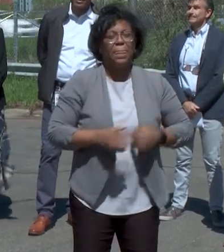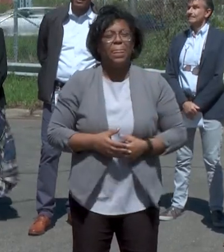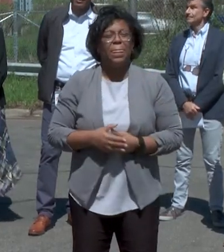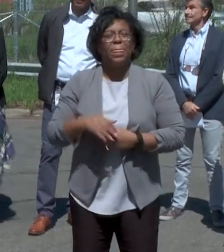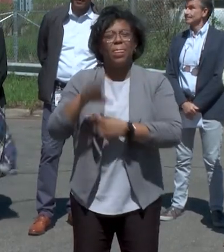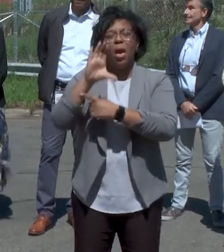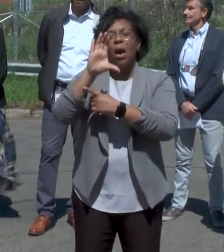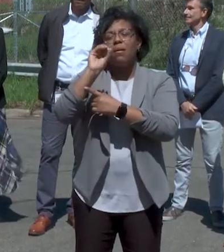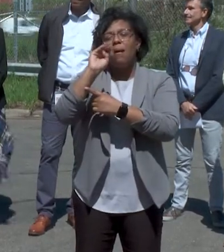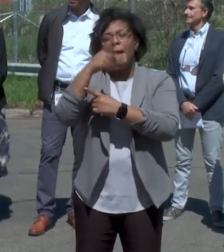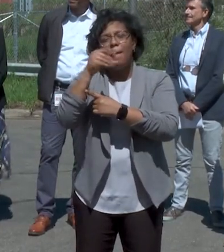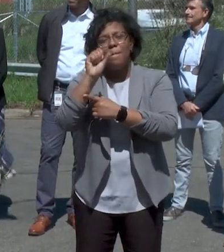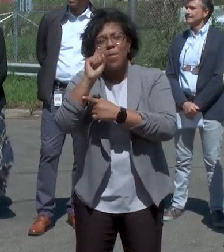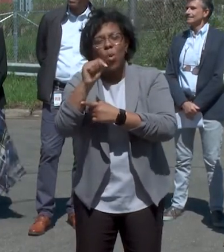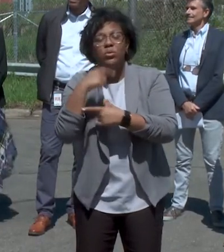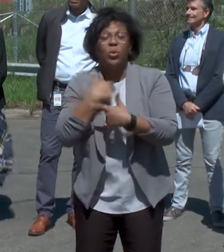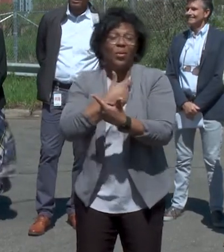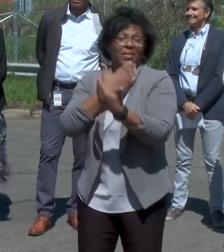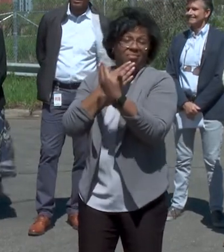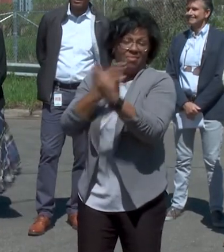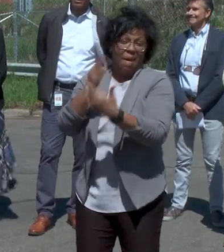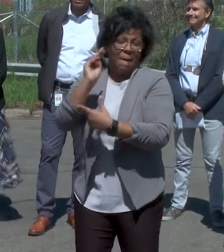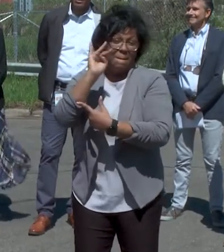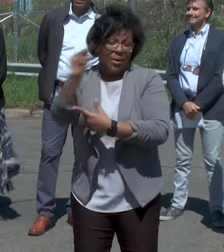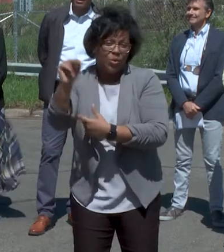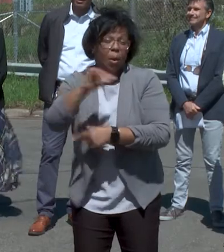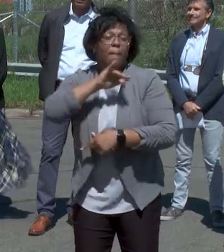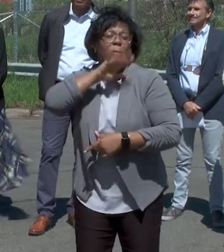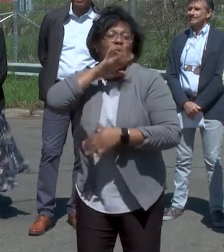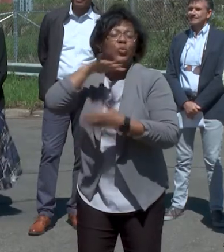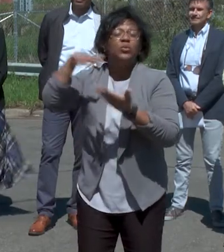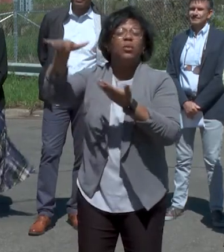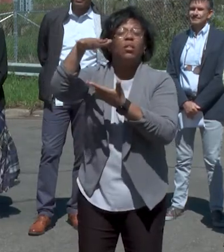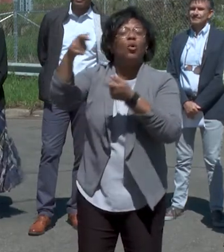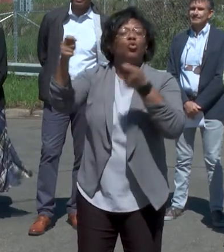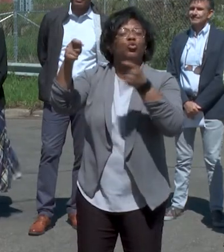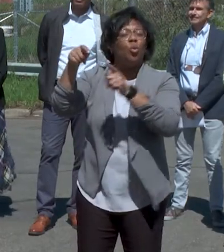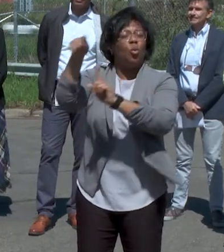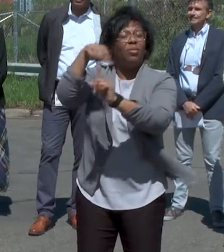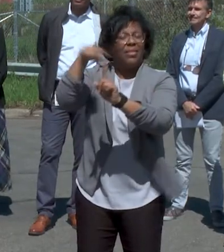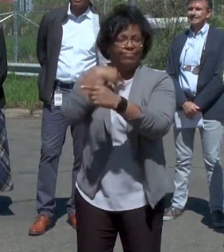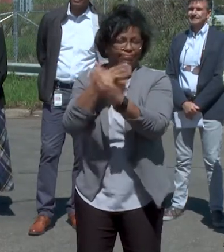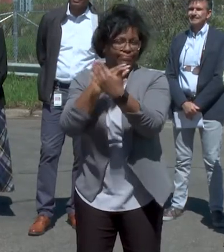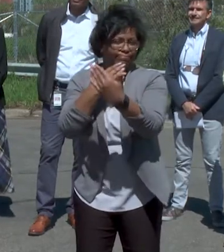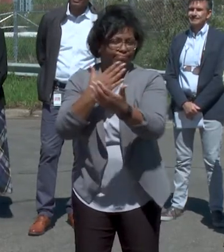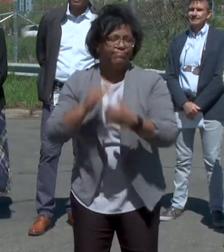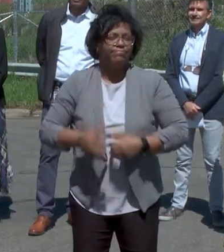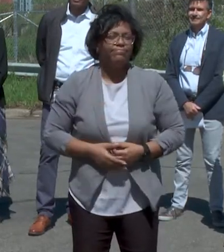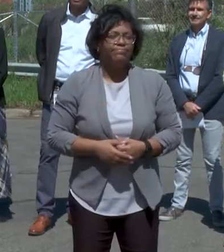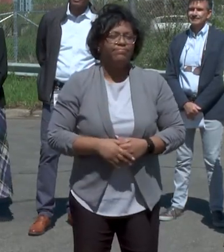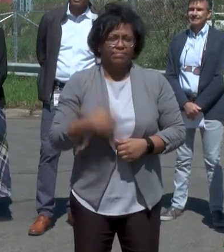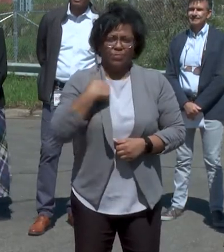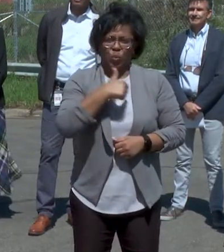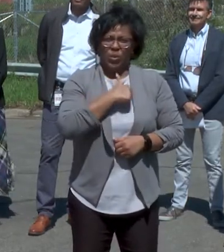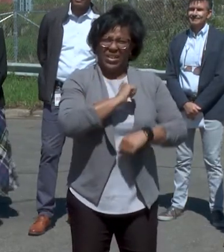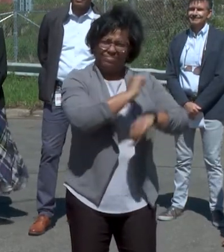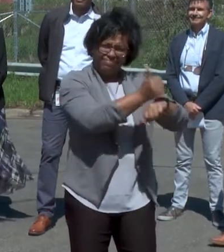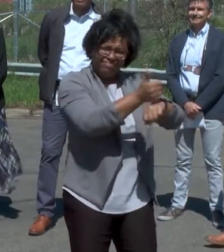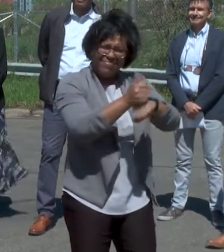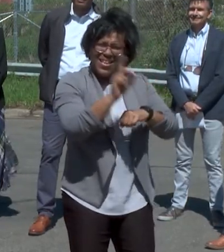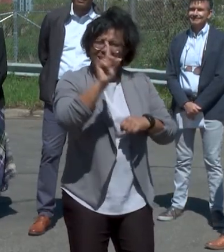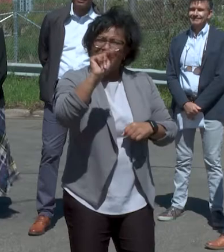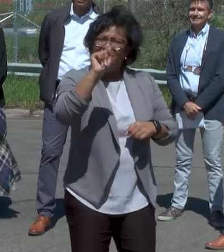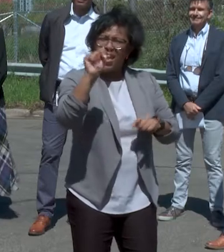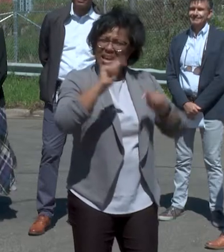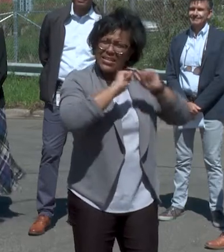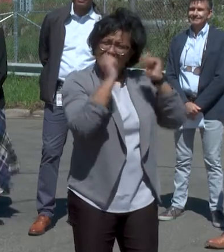Control Agency. We've established a data insights team so that carbon reduction and other